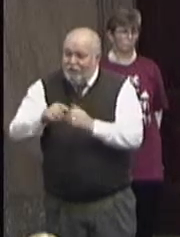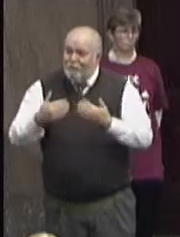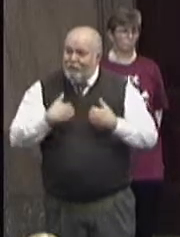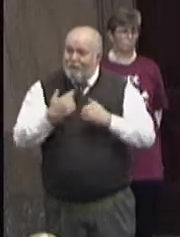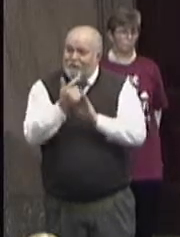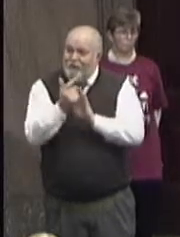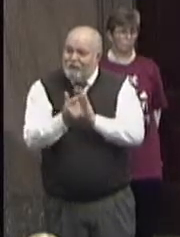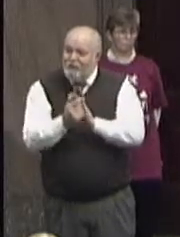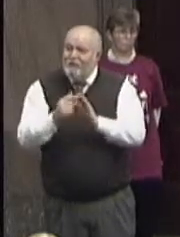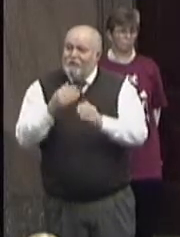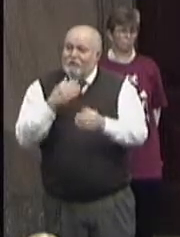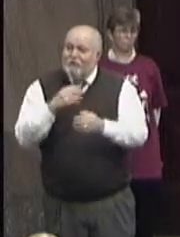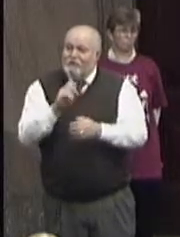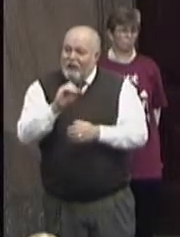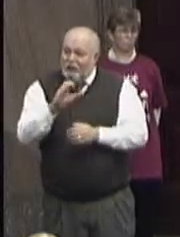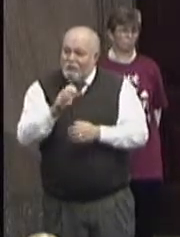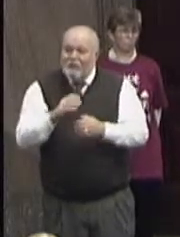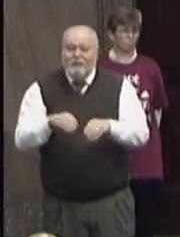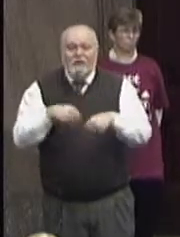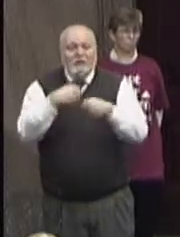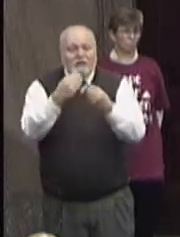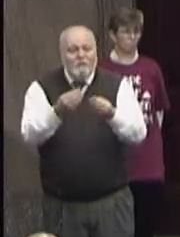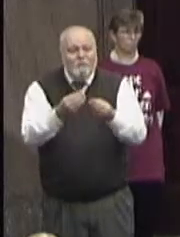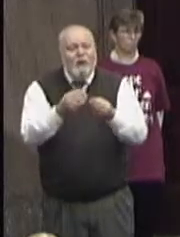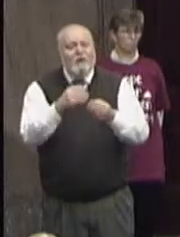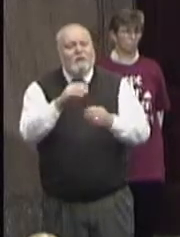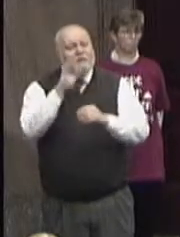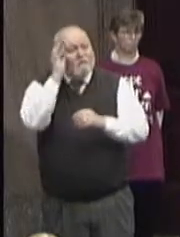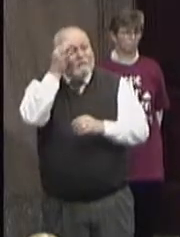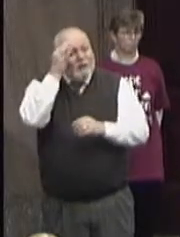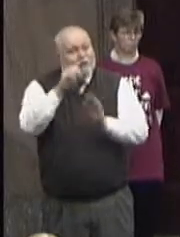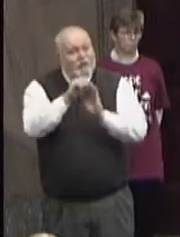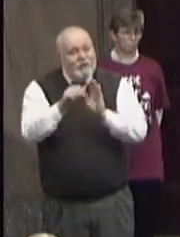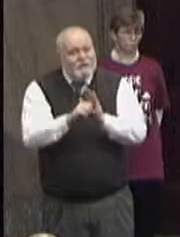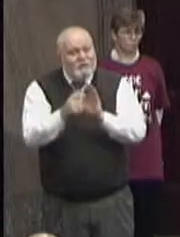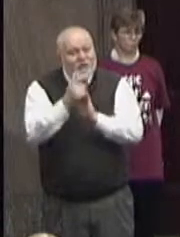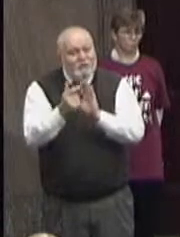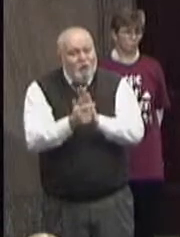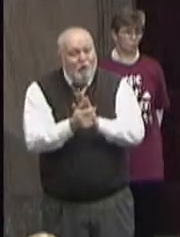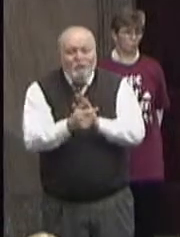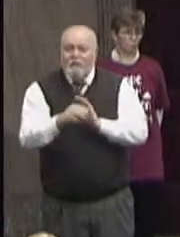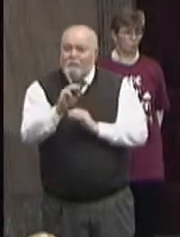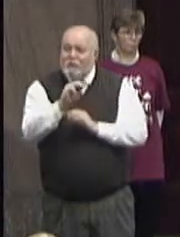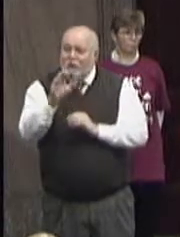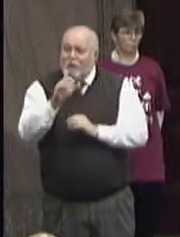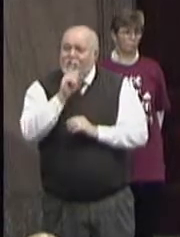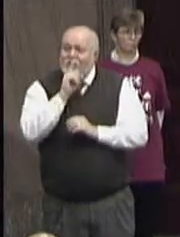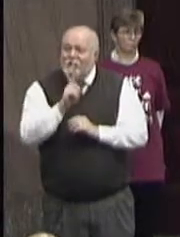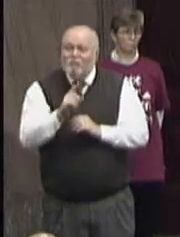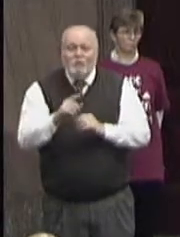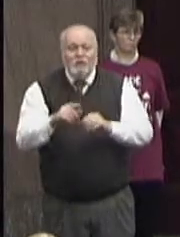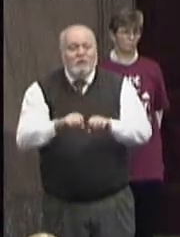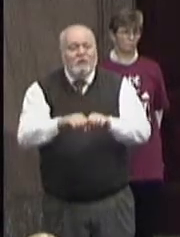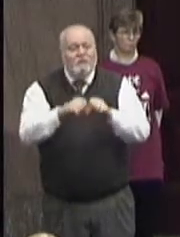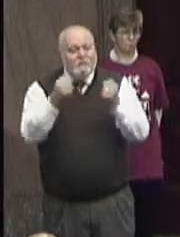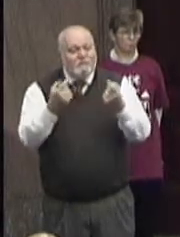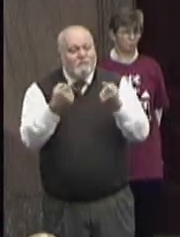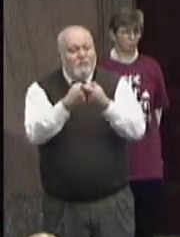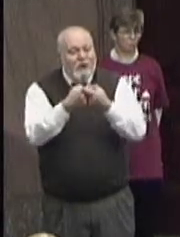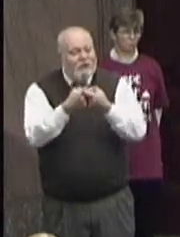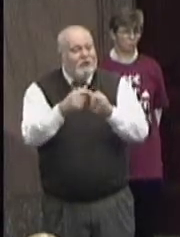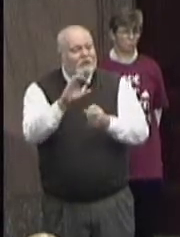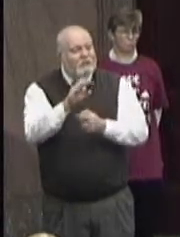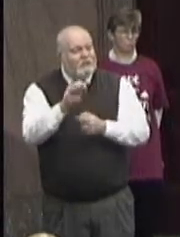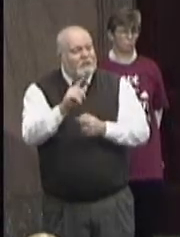document developed through protections granted by the federal and state law. The county is, in essence, violating the civil rights of children